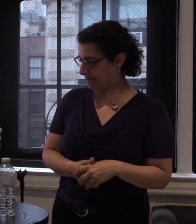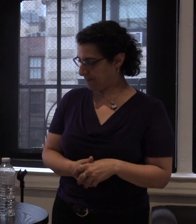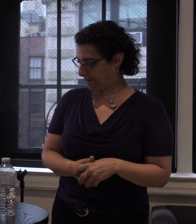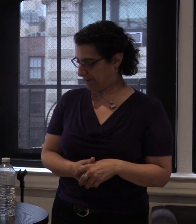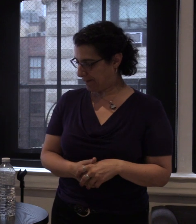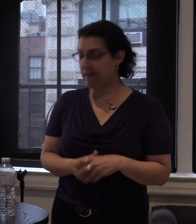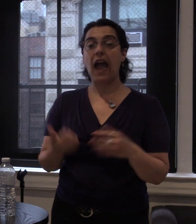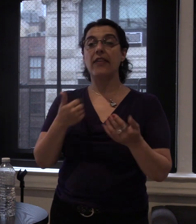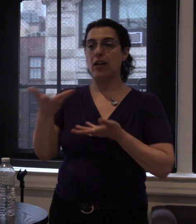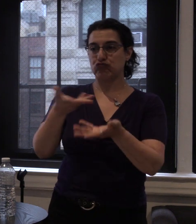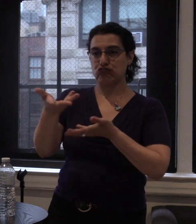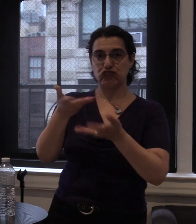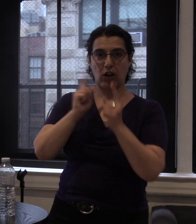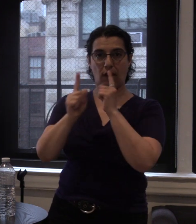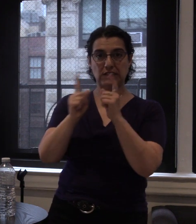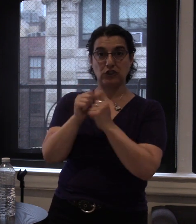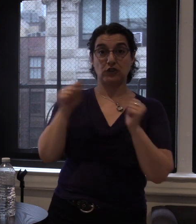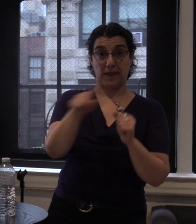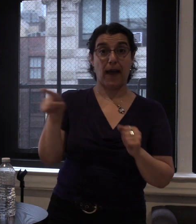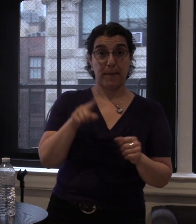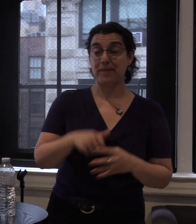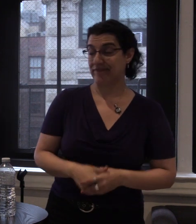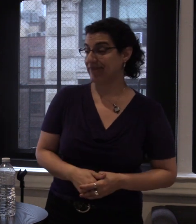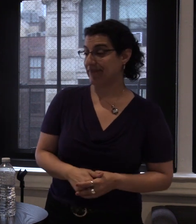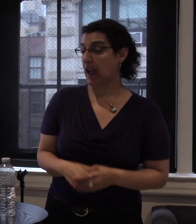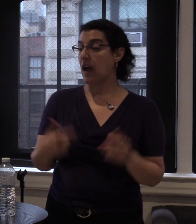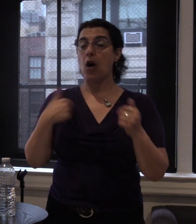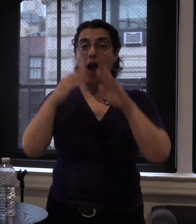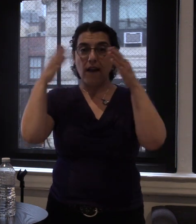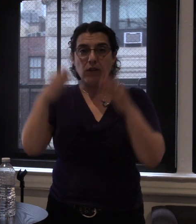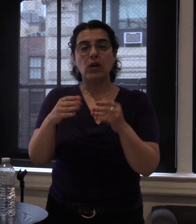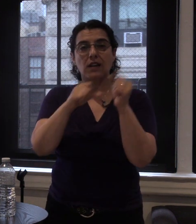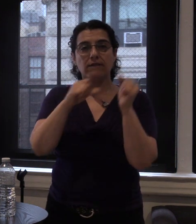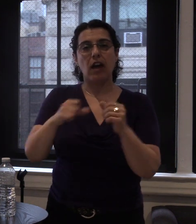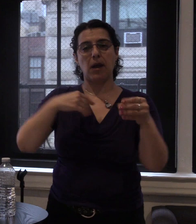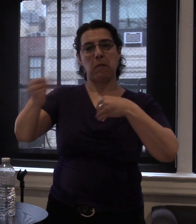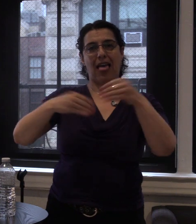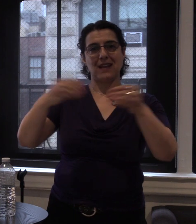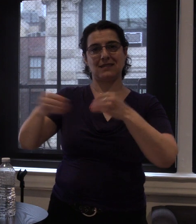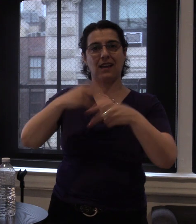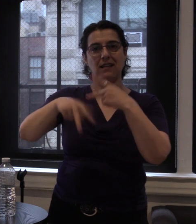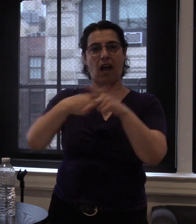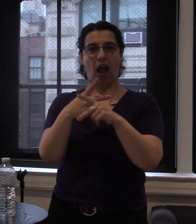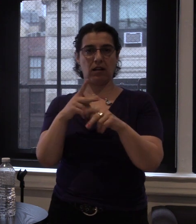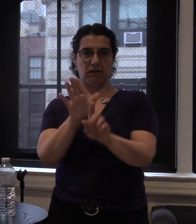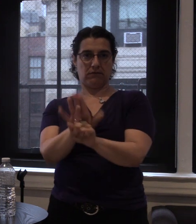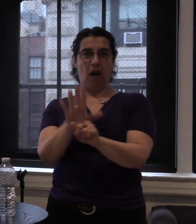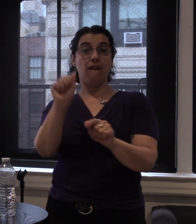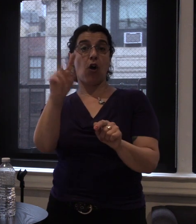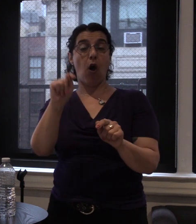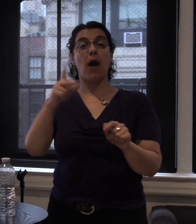and having conversations with them. So I focus on this very plastic nature of art, and by plastic I